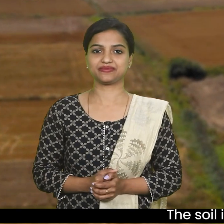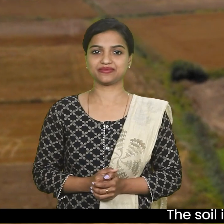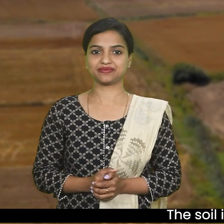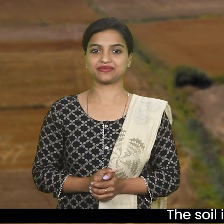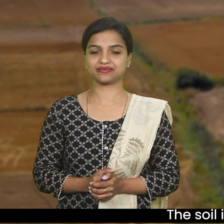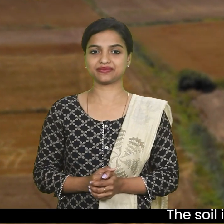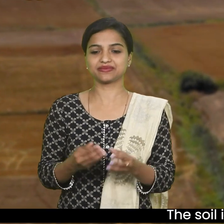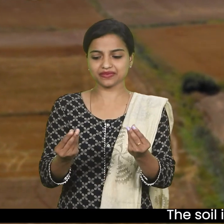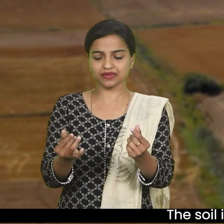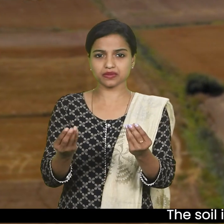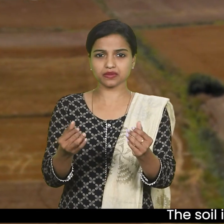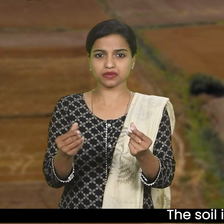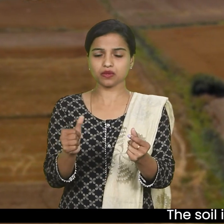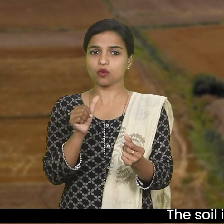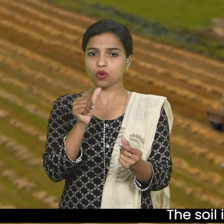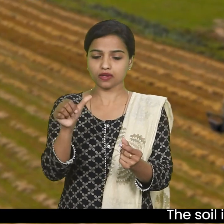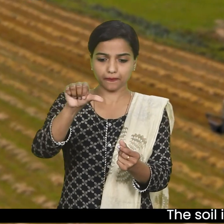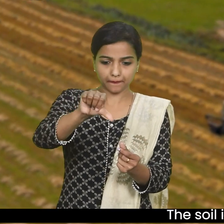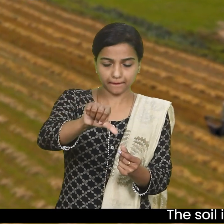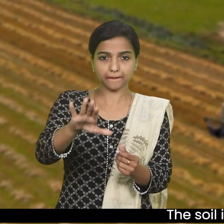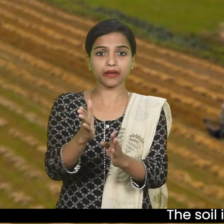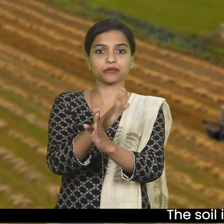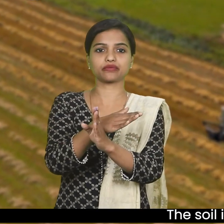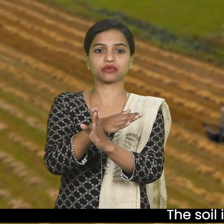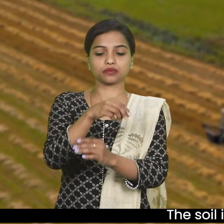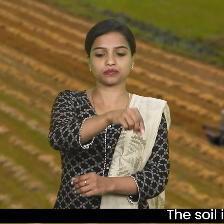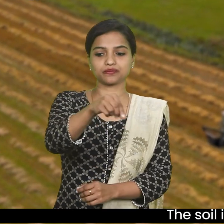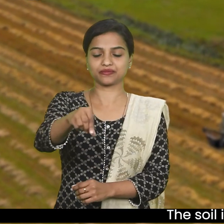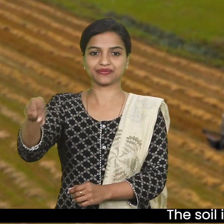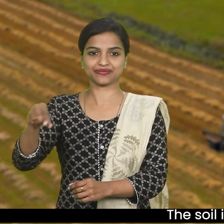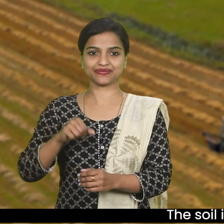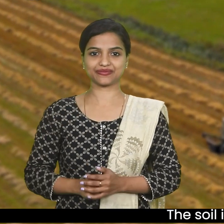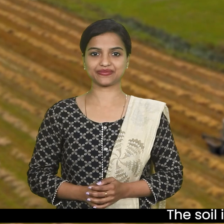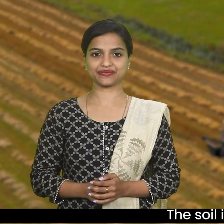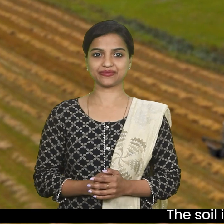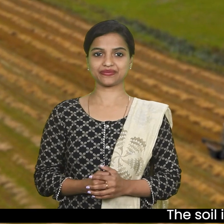The soil is moistened before sowing.